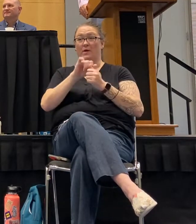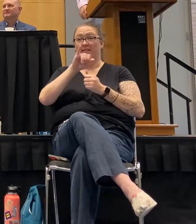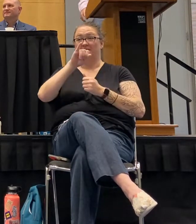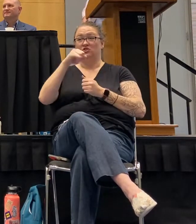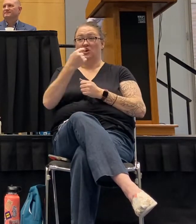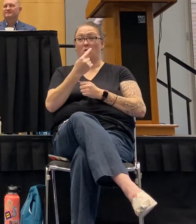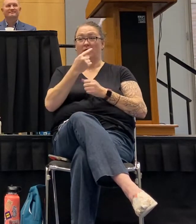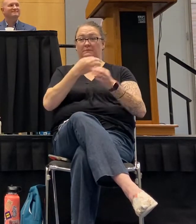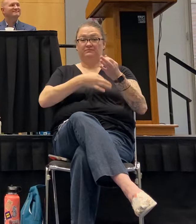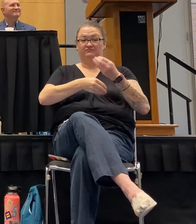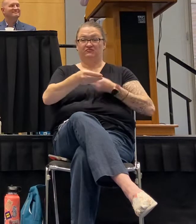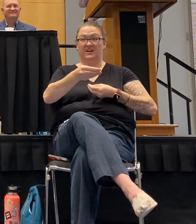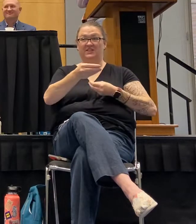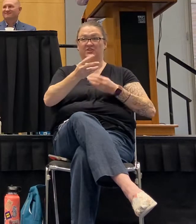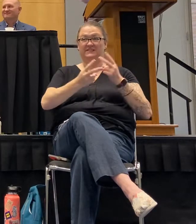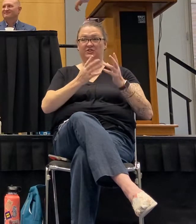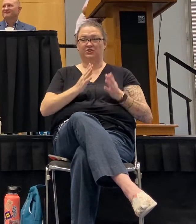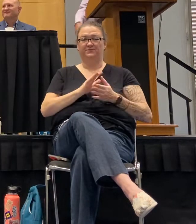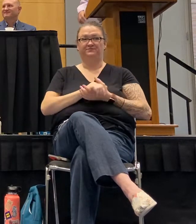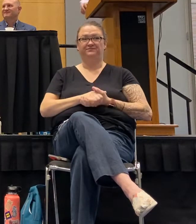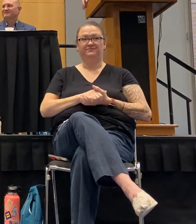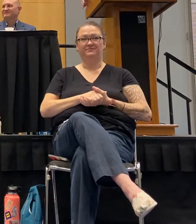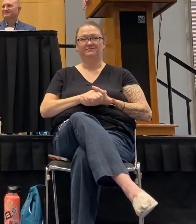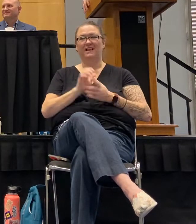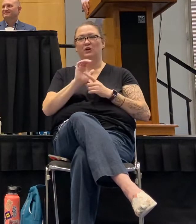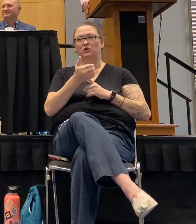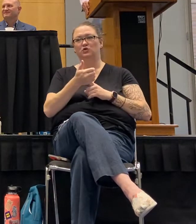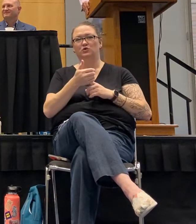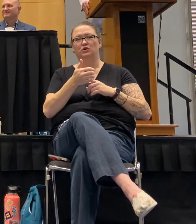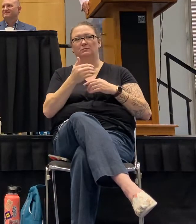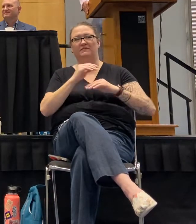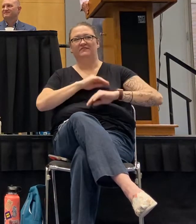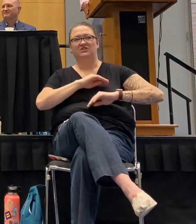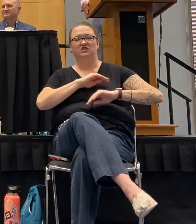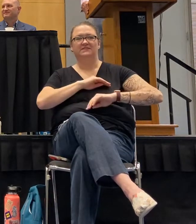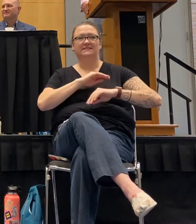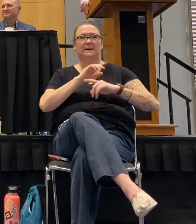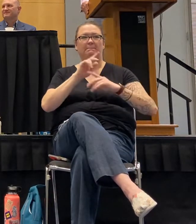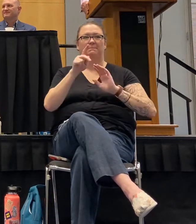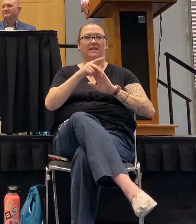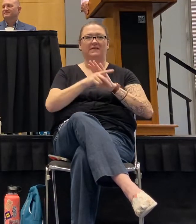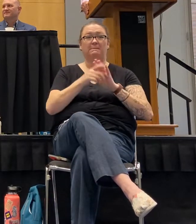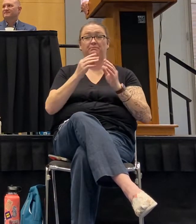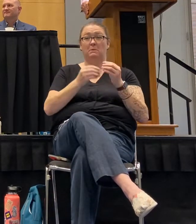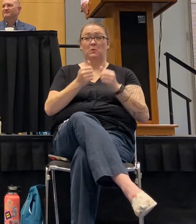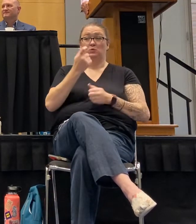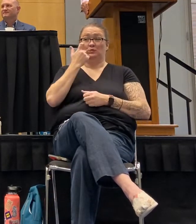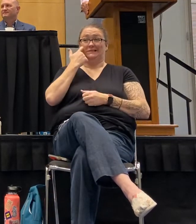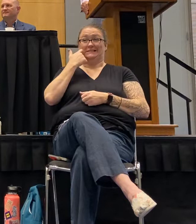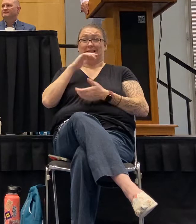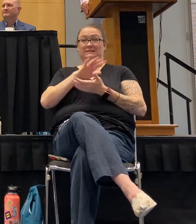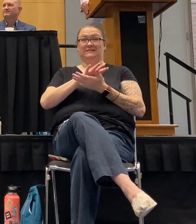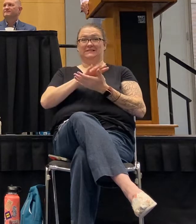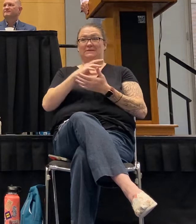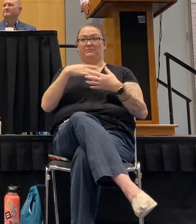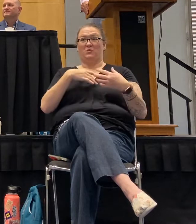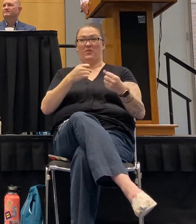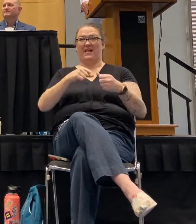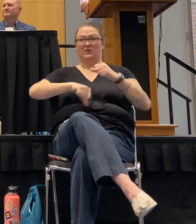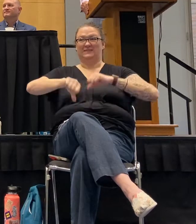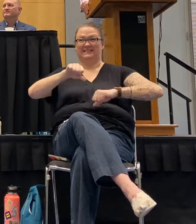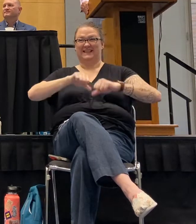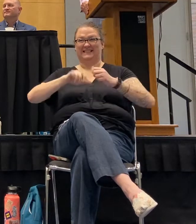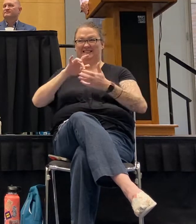visitors and English language proficiency policies. And at my most recent institution was a health science center. When I